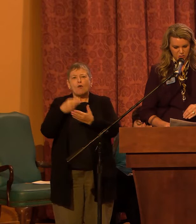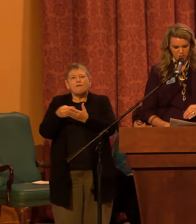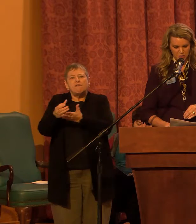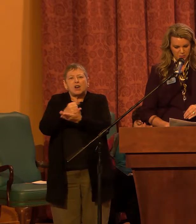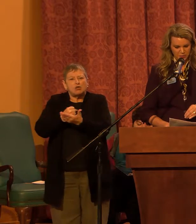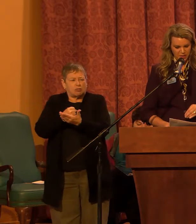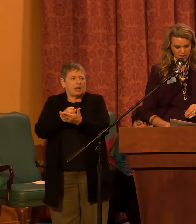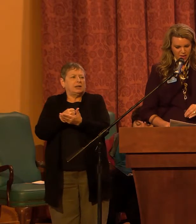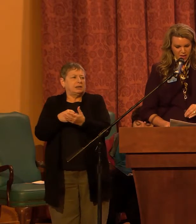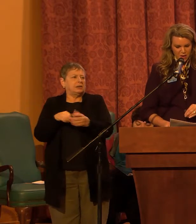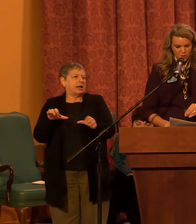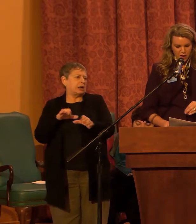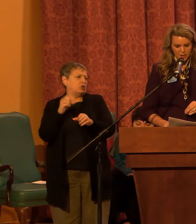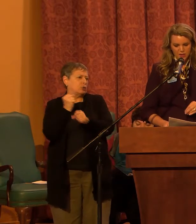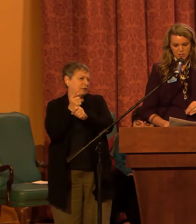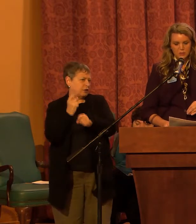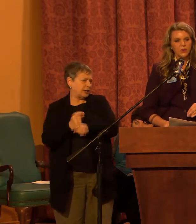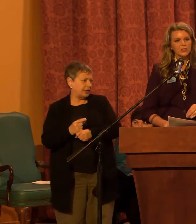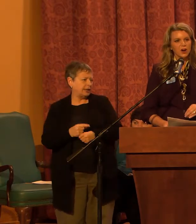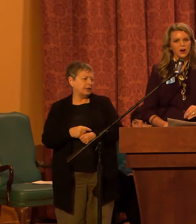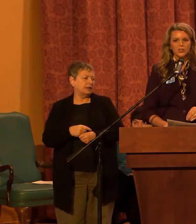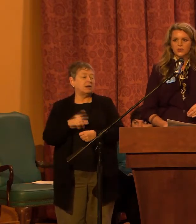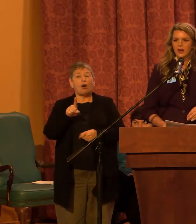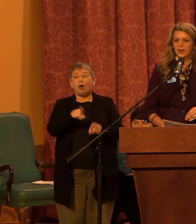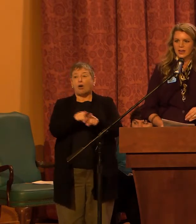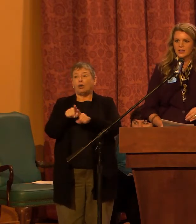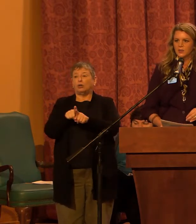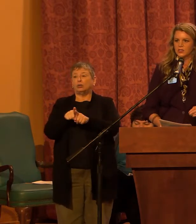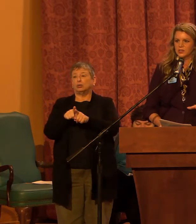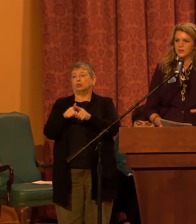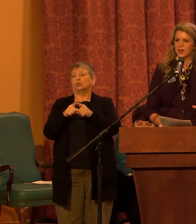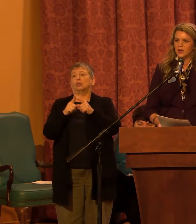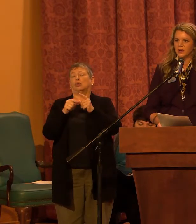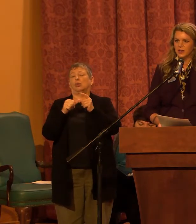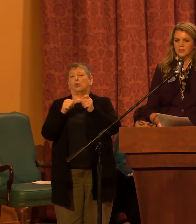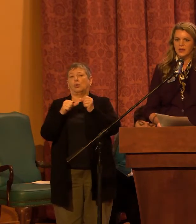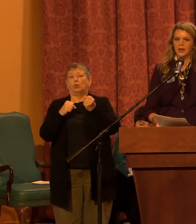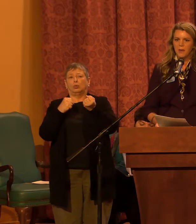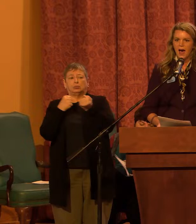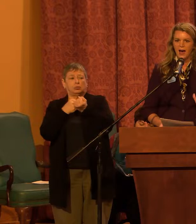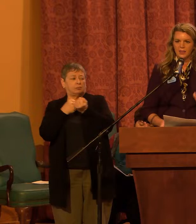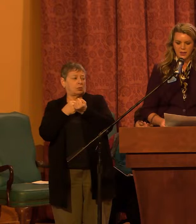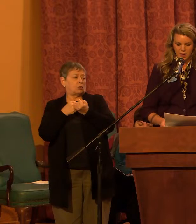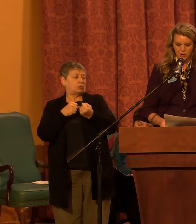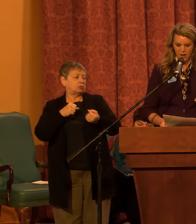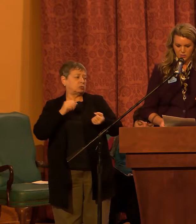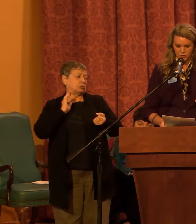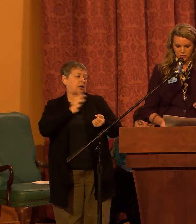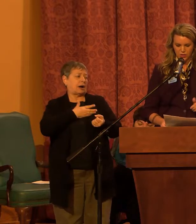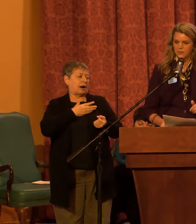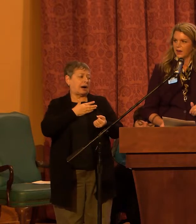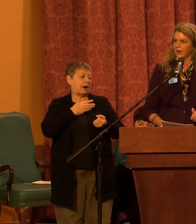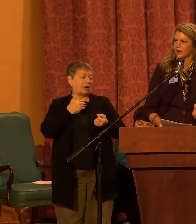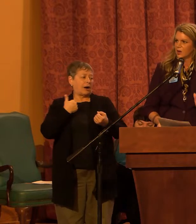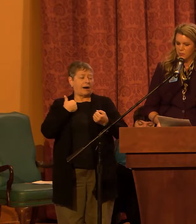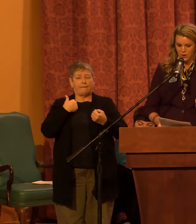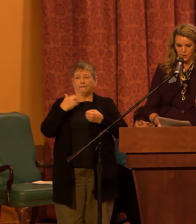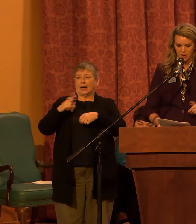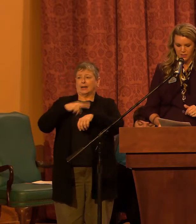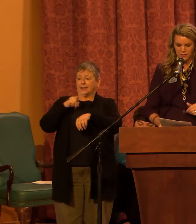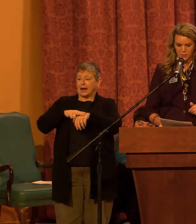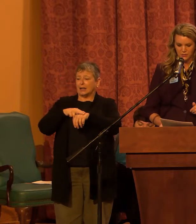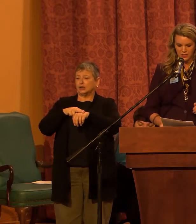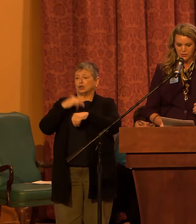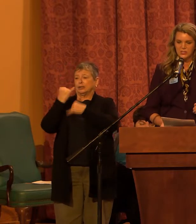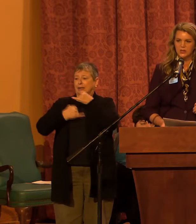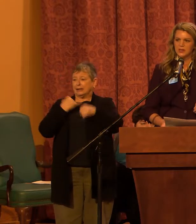do each year. It also supports our training, which is associated with us being a PATH International certified